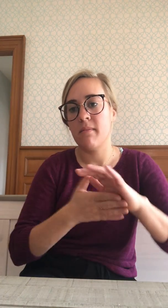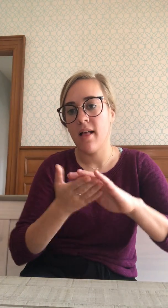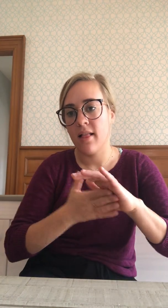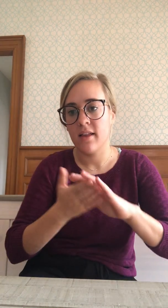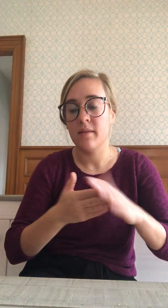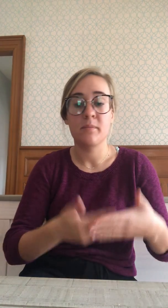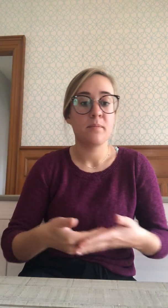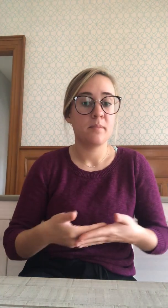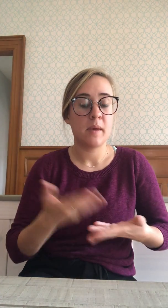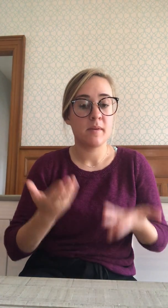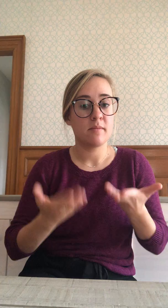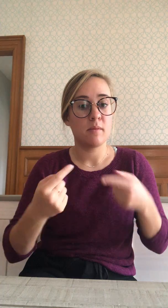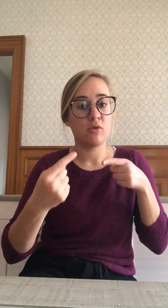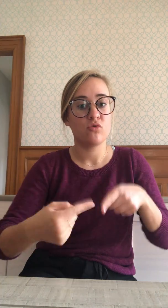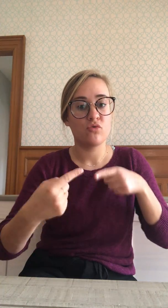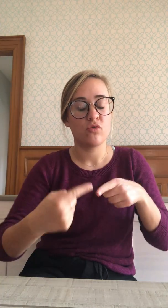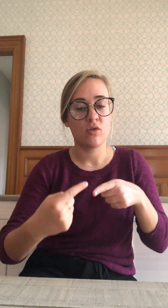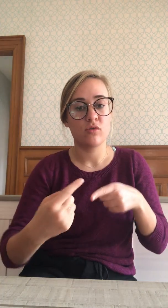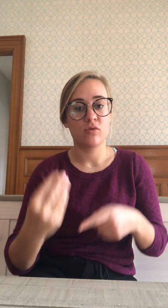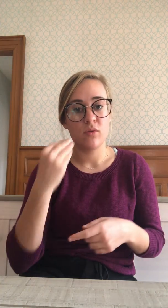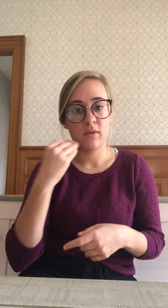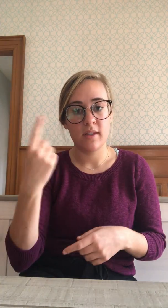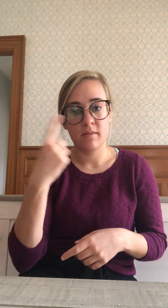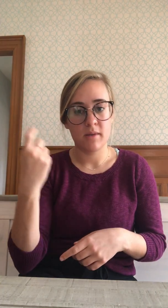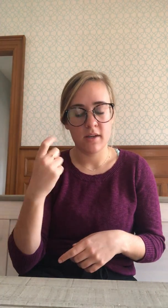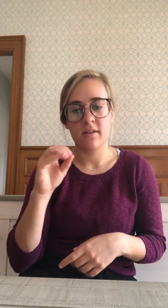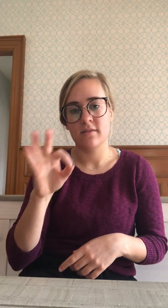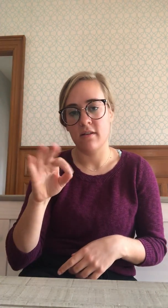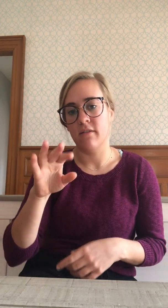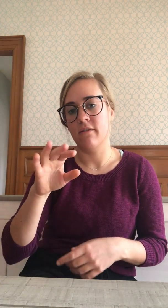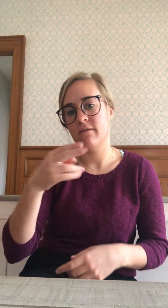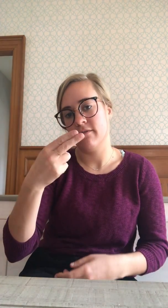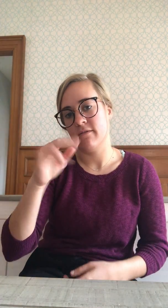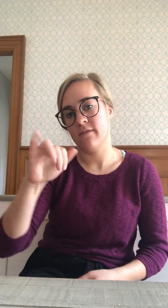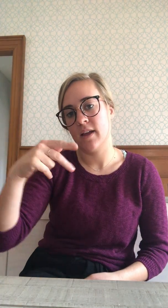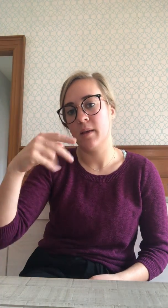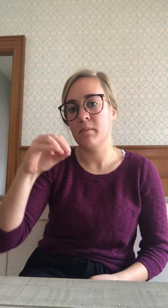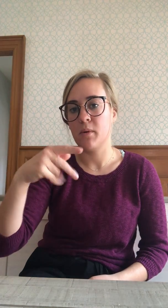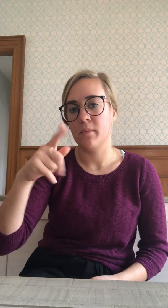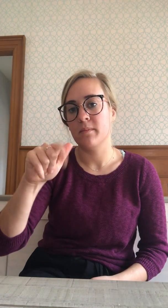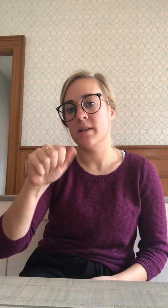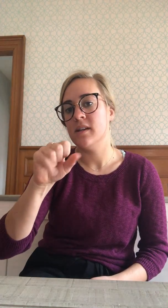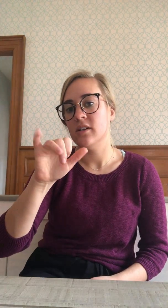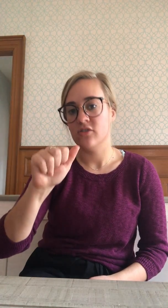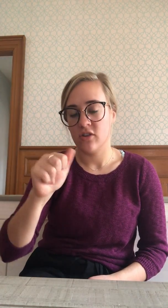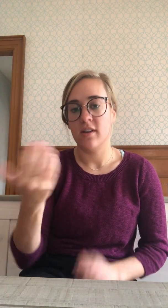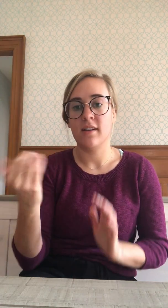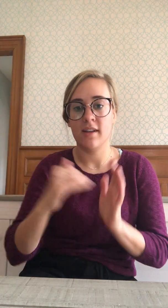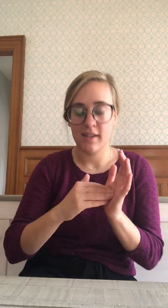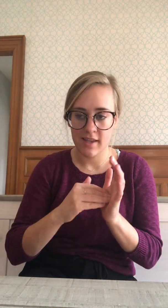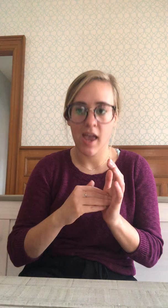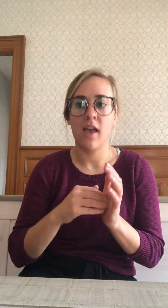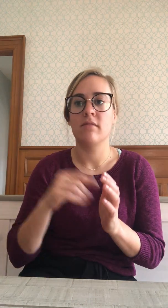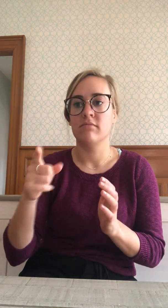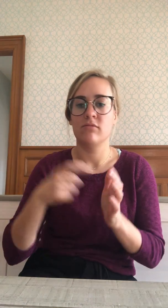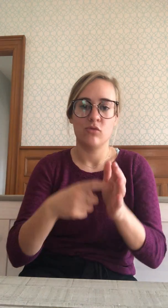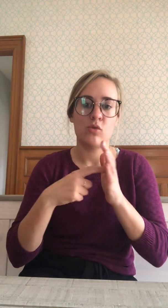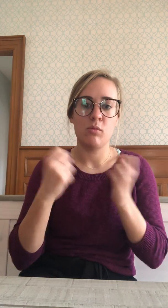to the airway hypoplasia. And again, the treatment is multiple surgeries. If you've never seen the movie Wonder, this would be a great